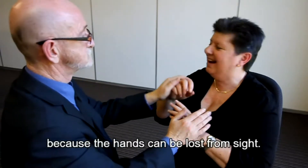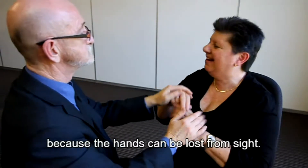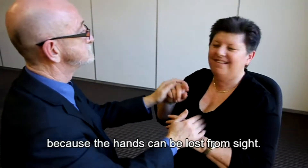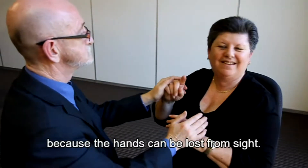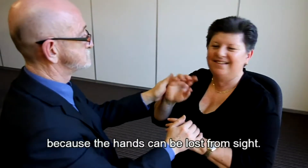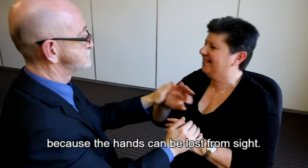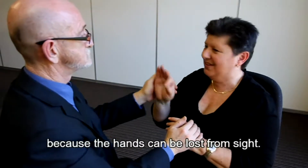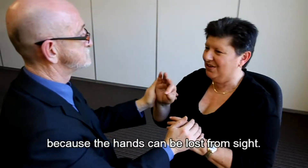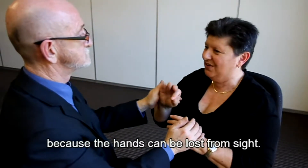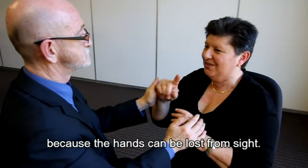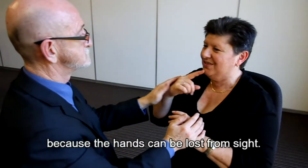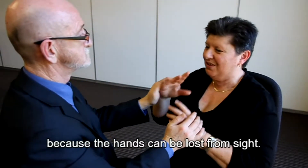sight.